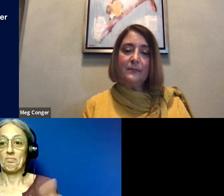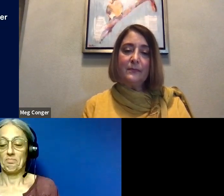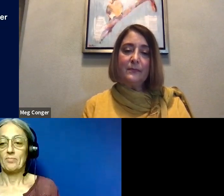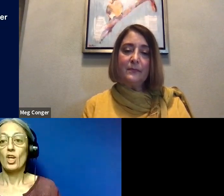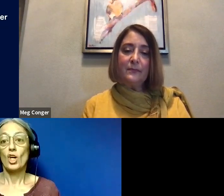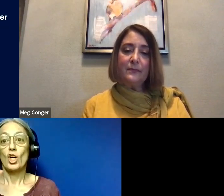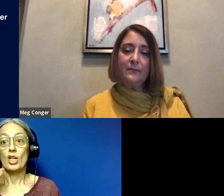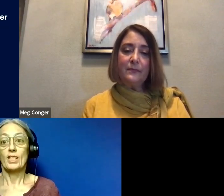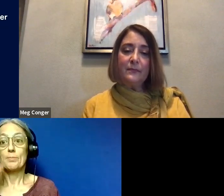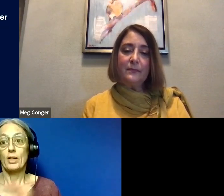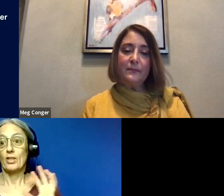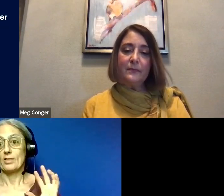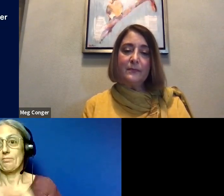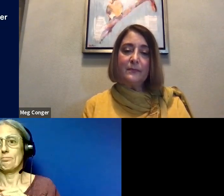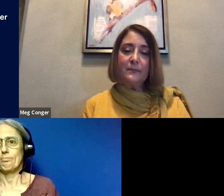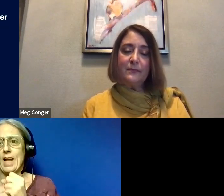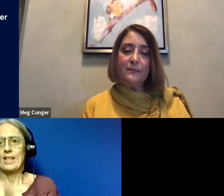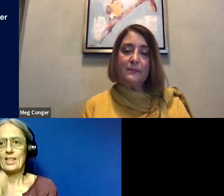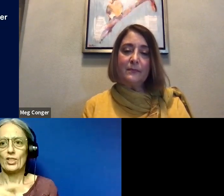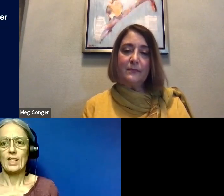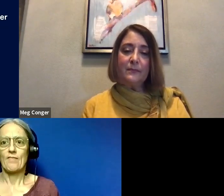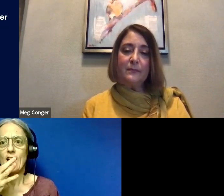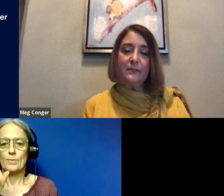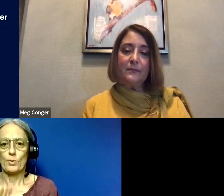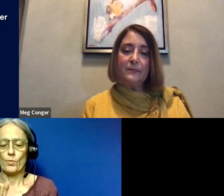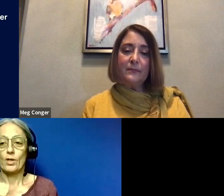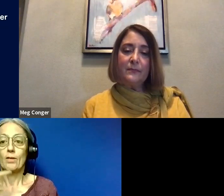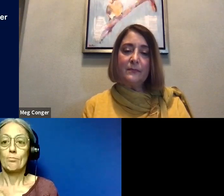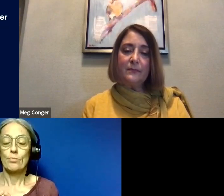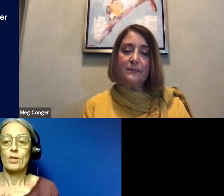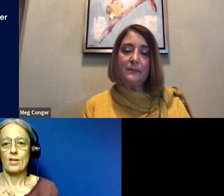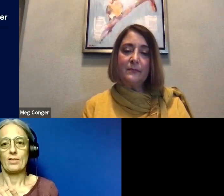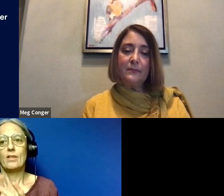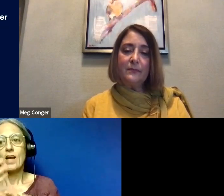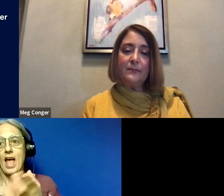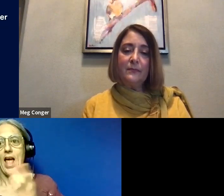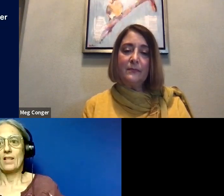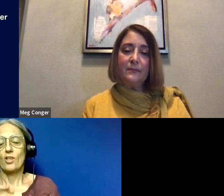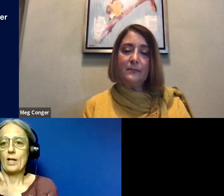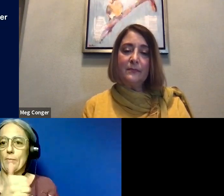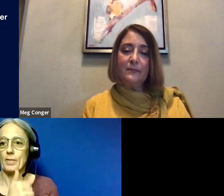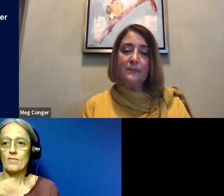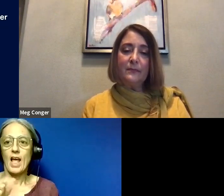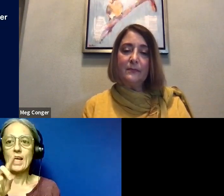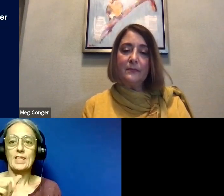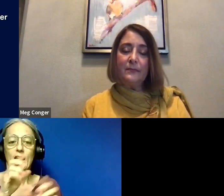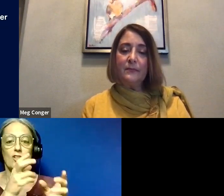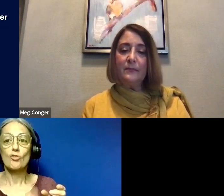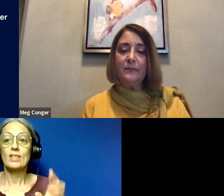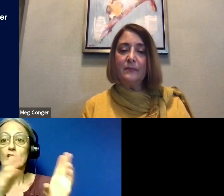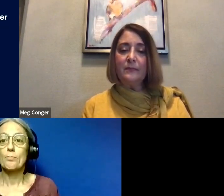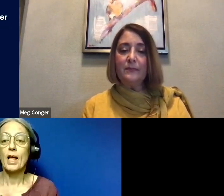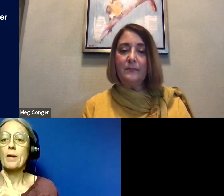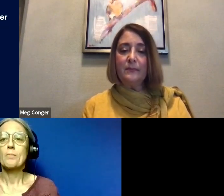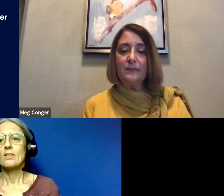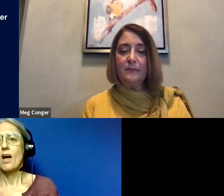brings years of expertise in the hands-on implementation and planning of ADA transition planning and other Title I and